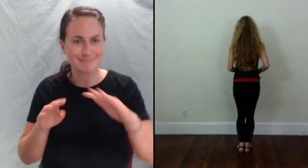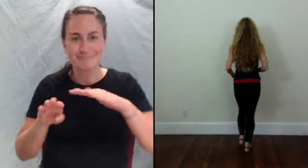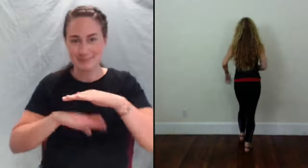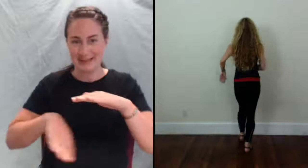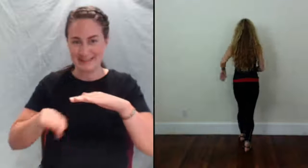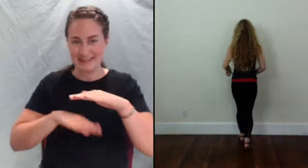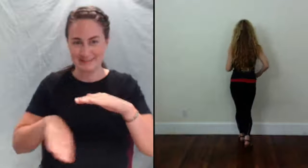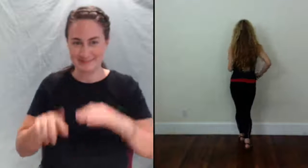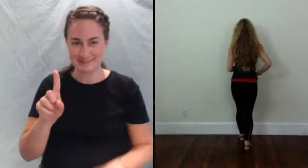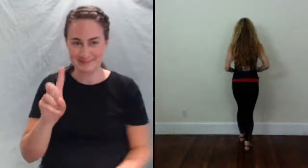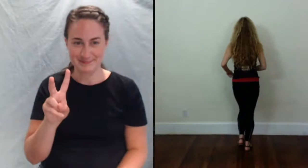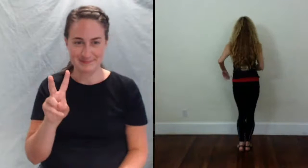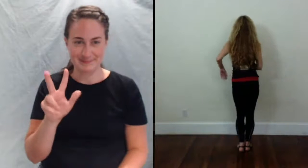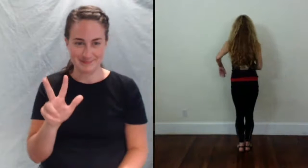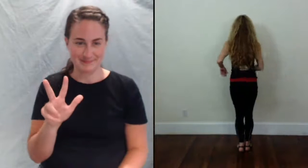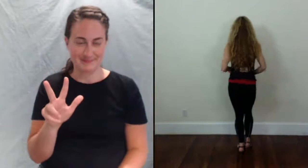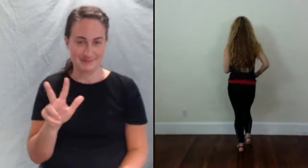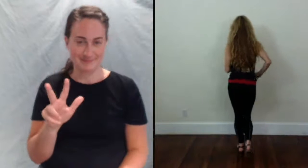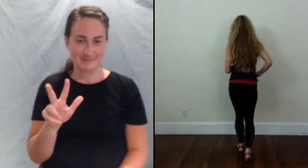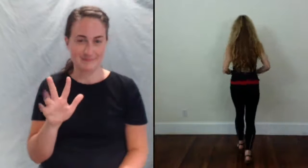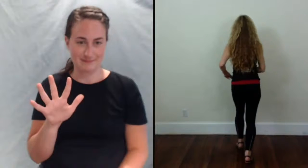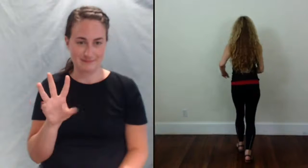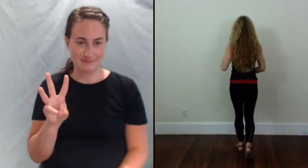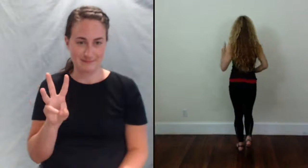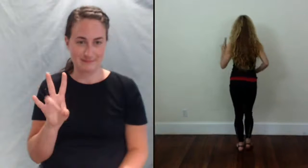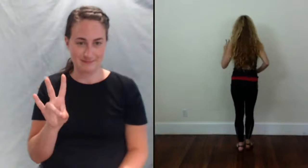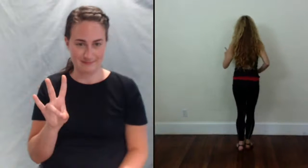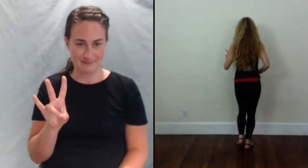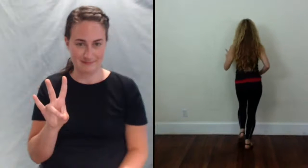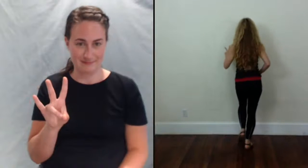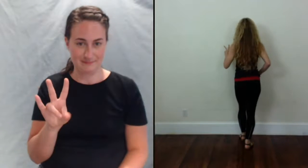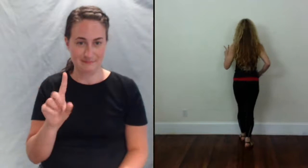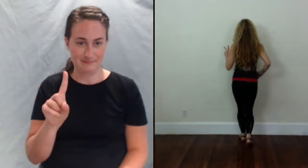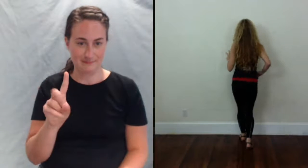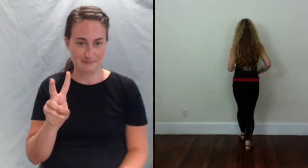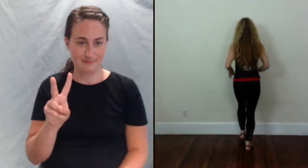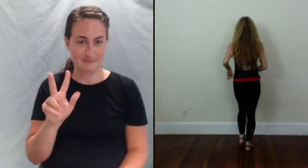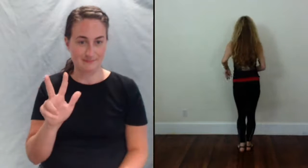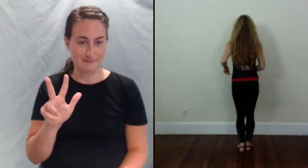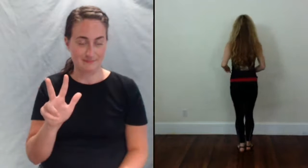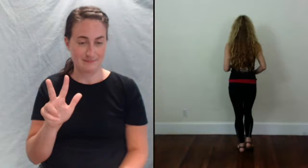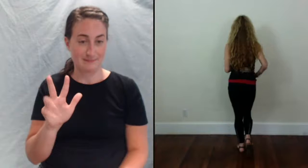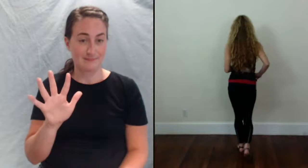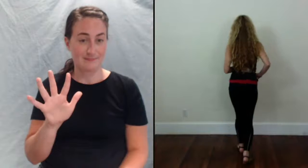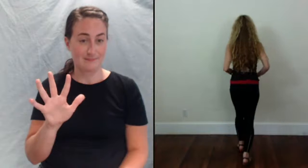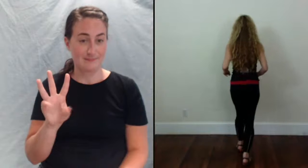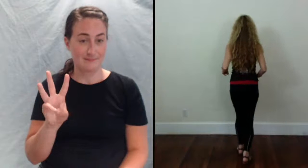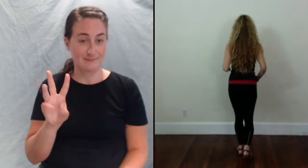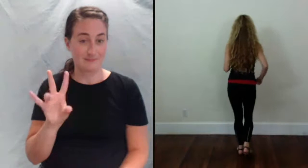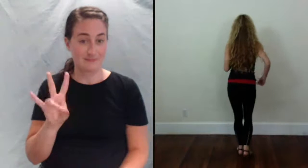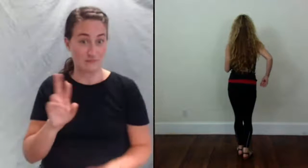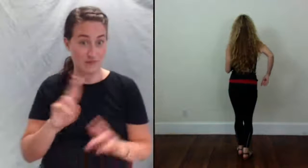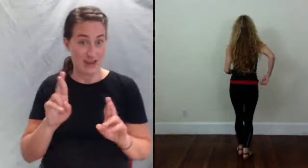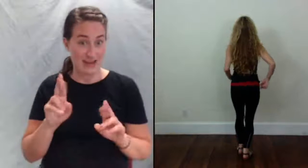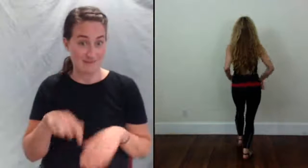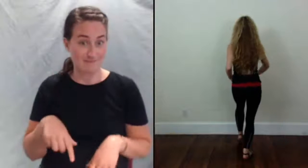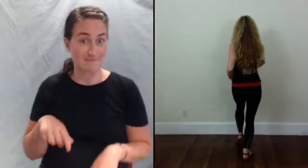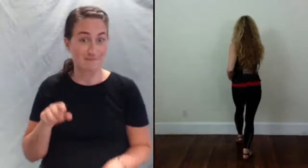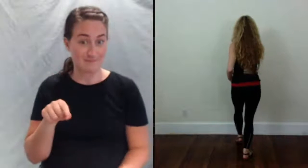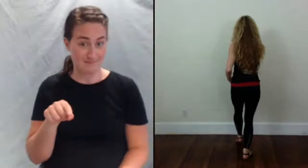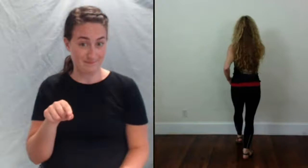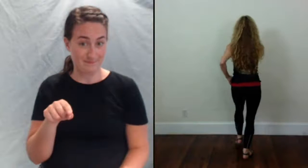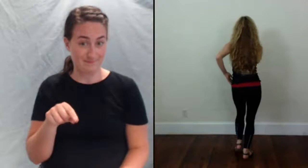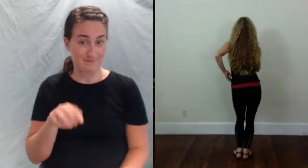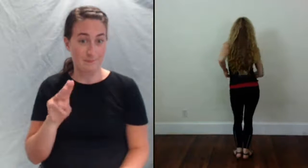step, 1, 2, and back. And number 2, and back. There we go.